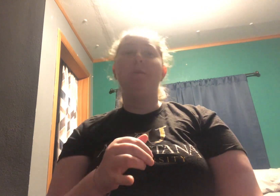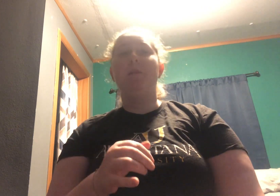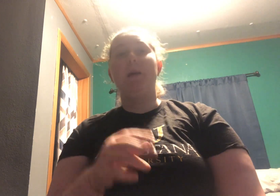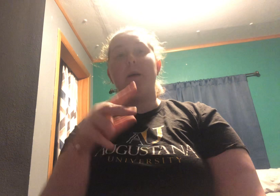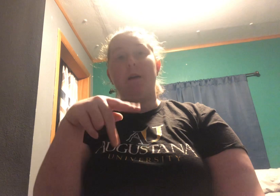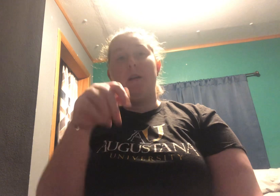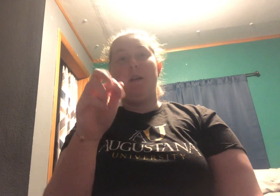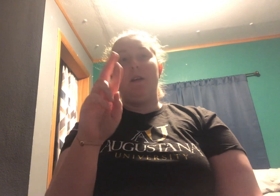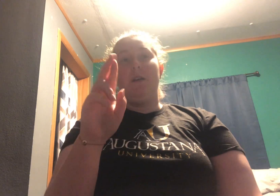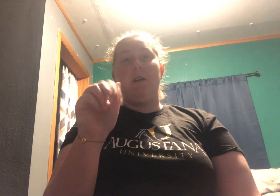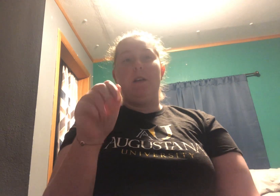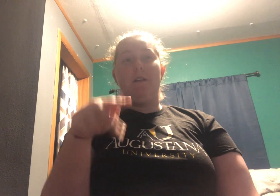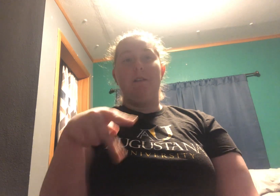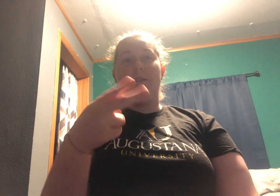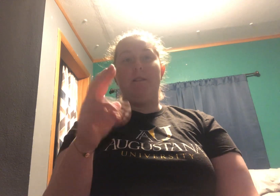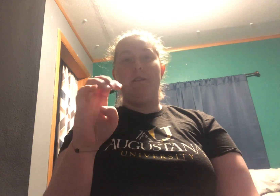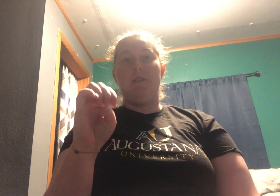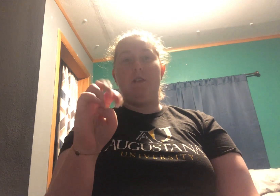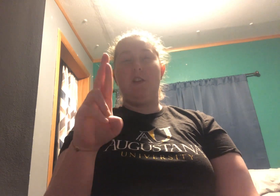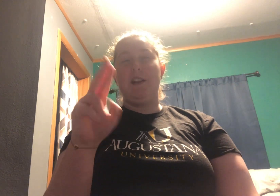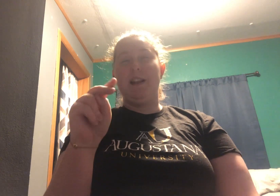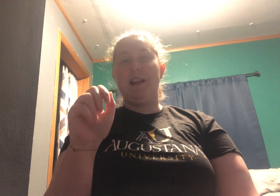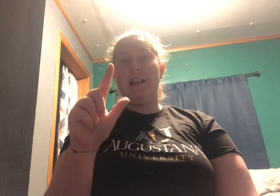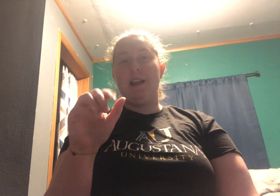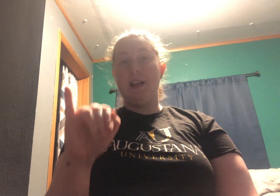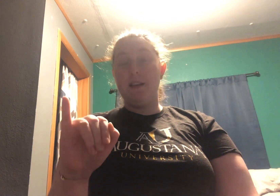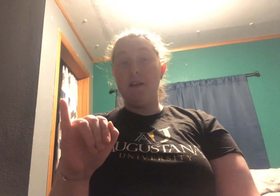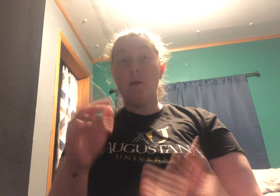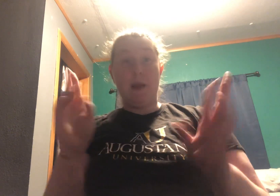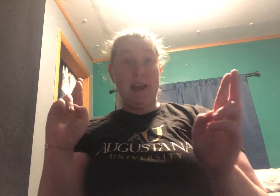You ready? Well, ready or not, here we come.